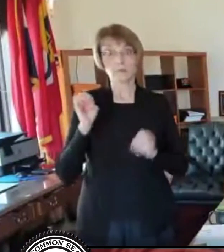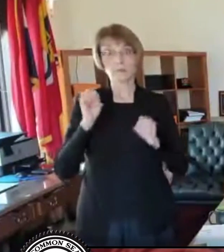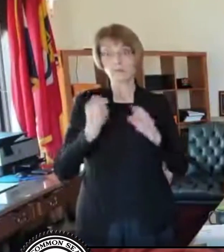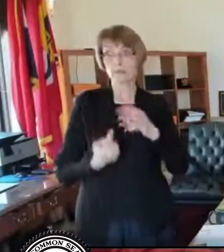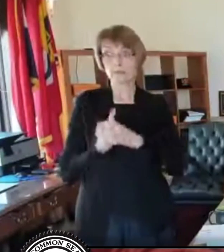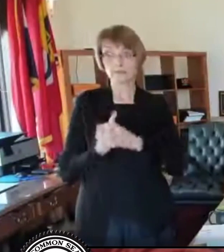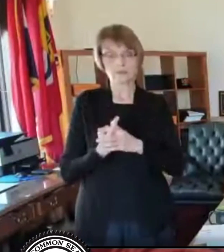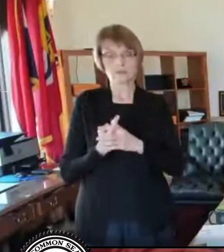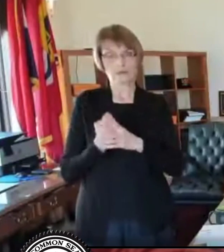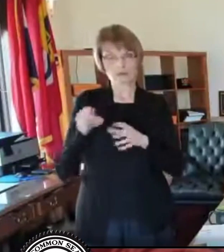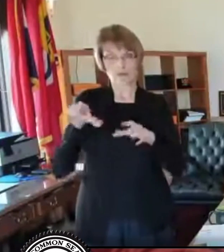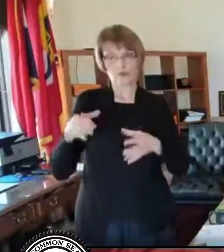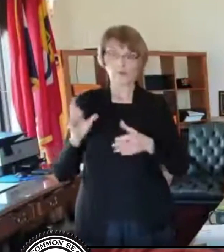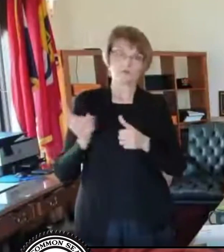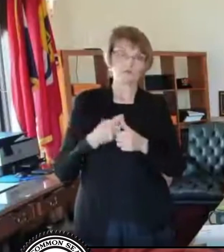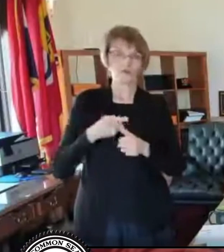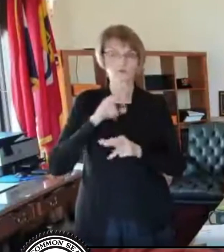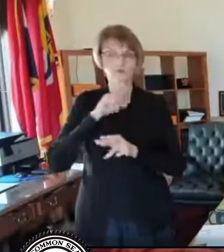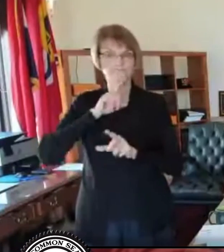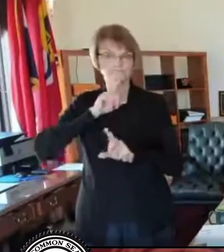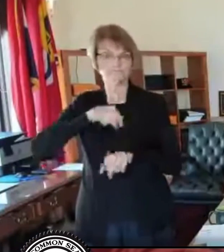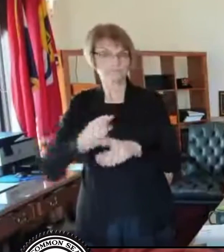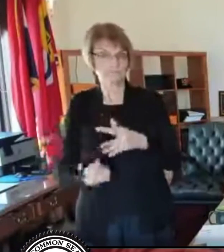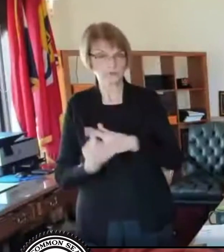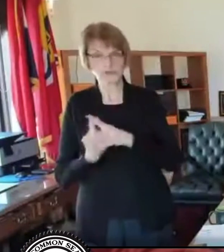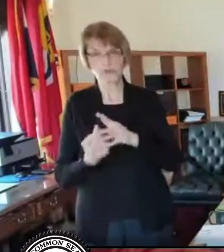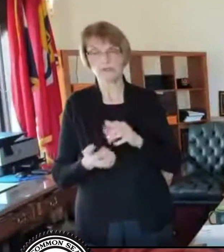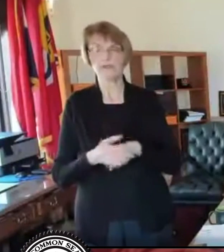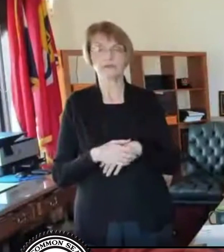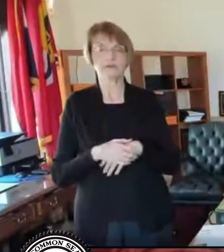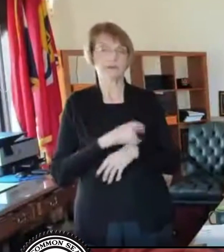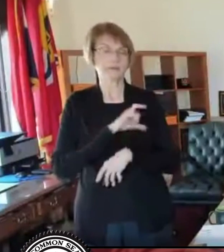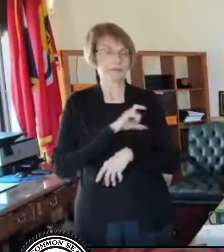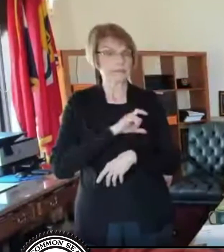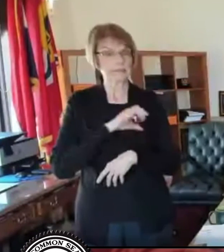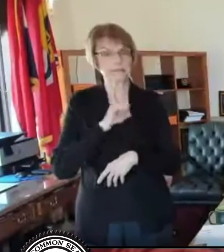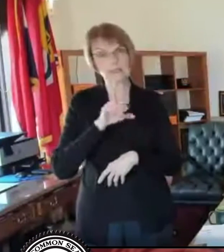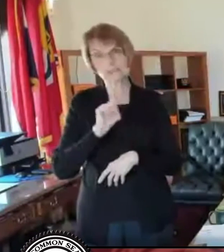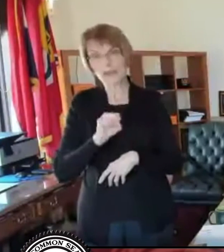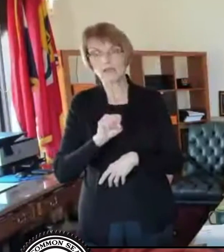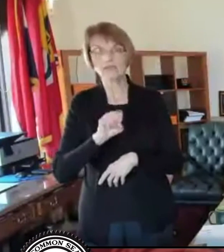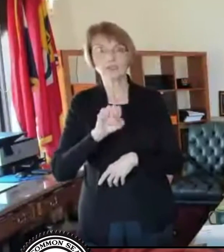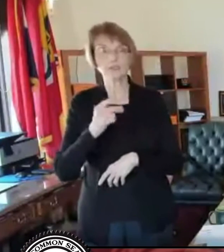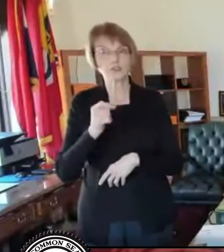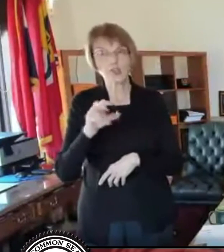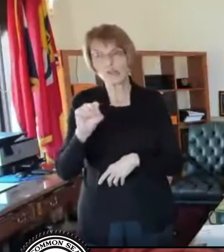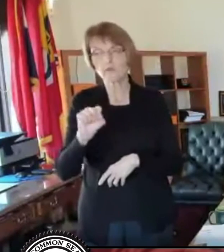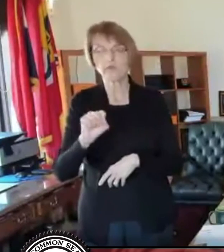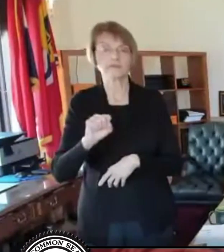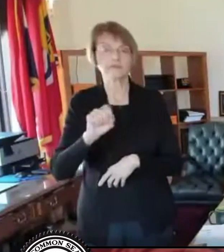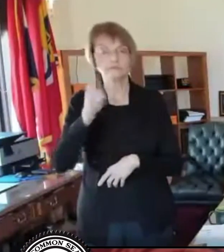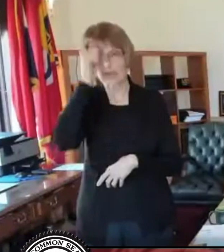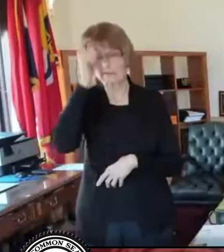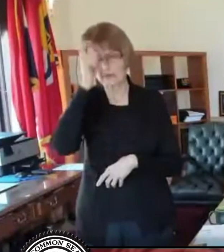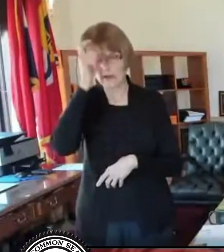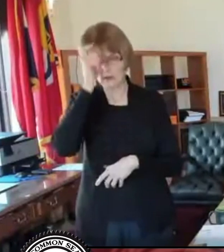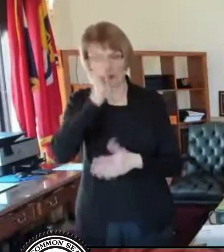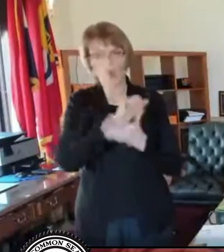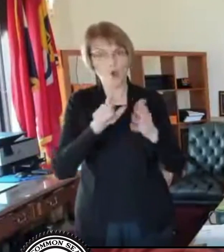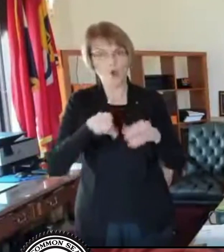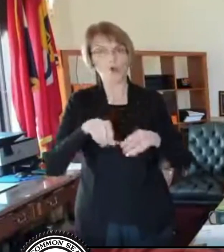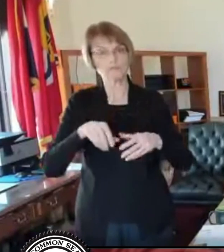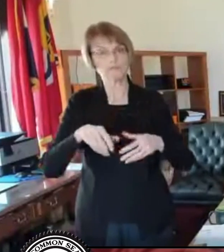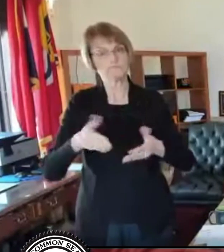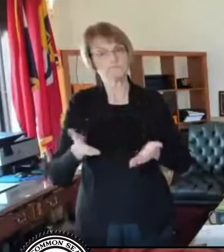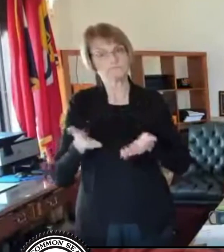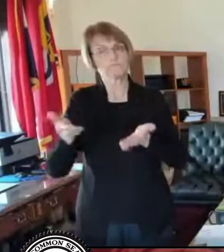fire, EMS, sheriffs, corrections officers, they have all had the opportunity to be vaccinated,